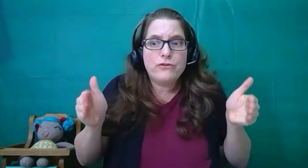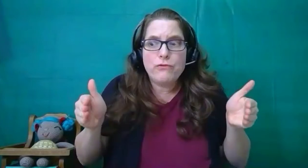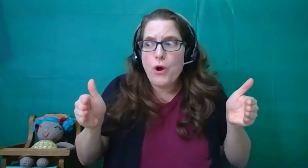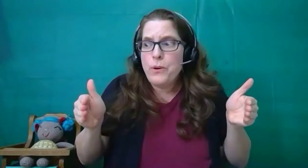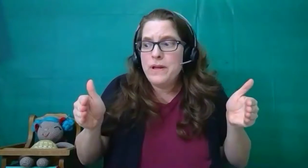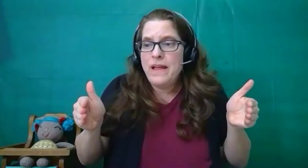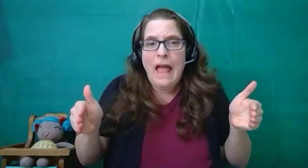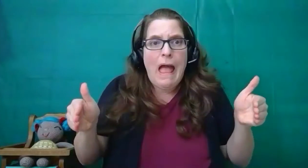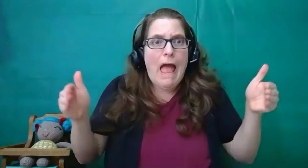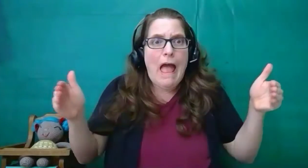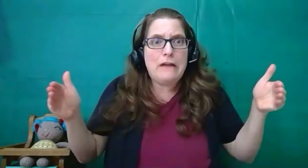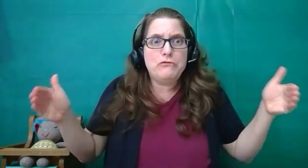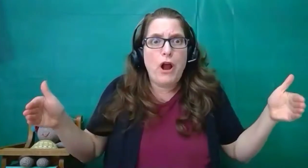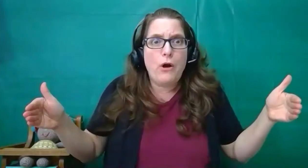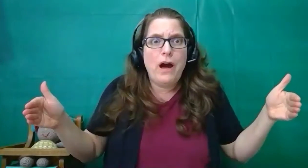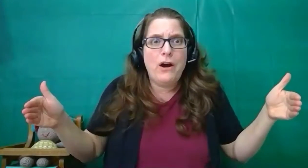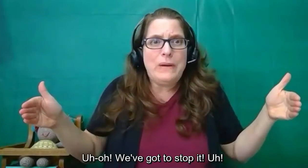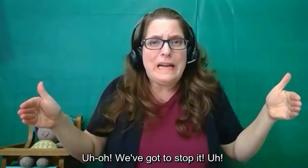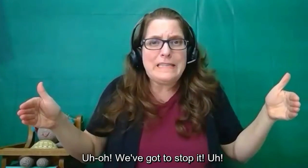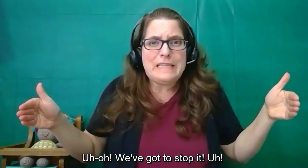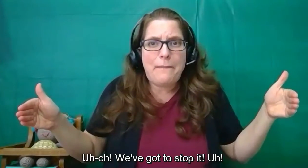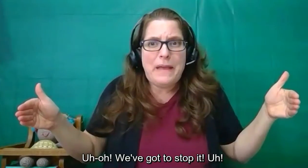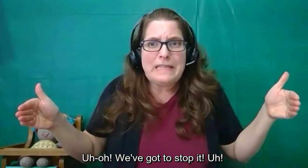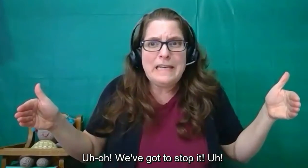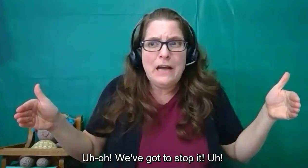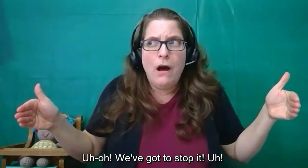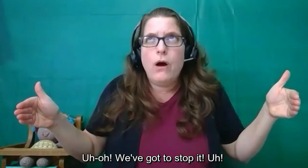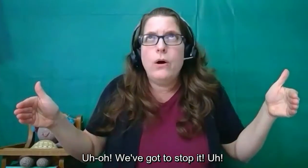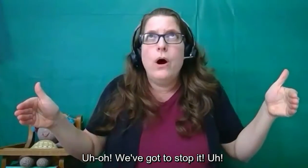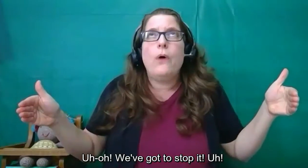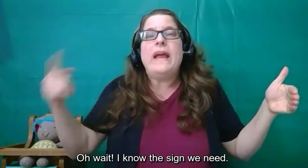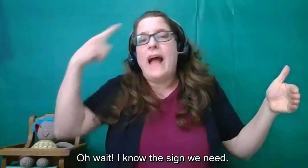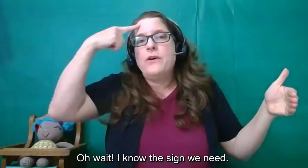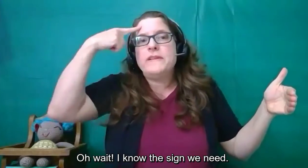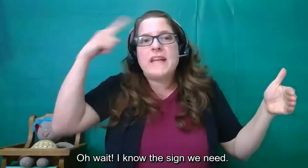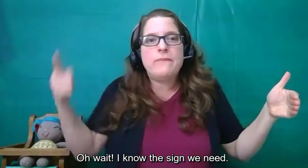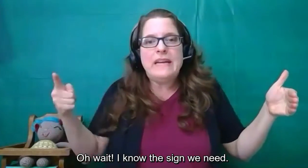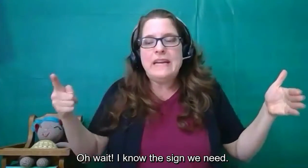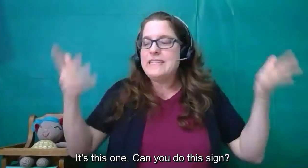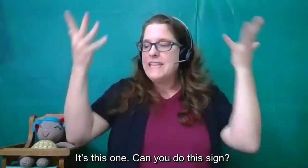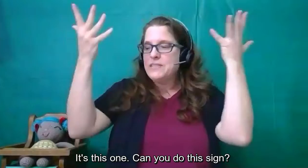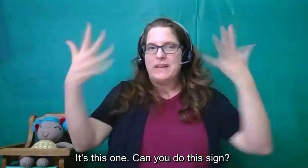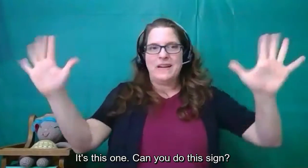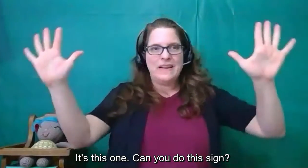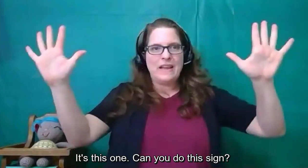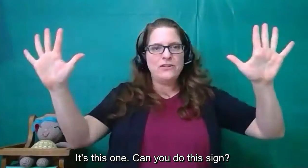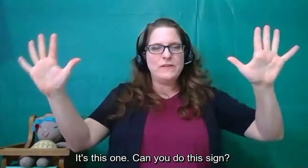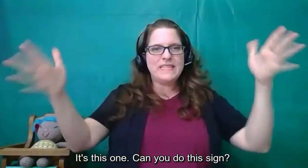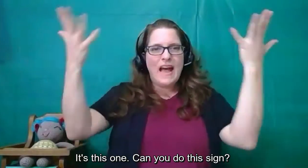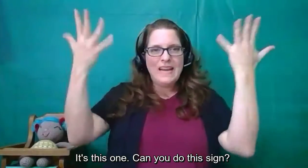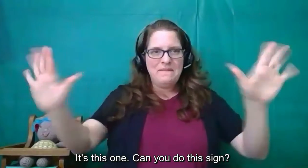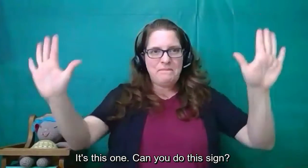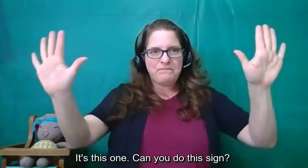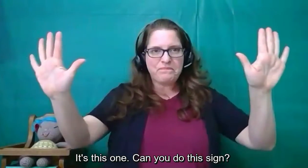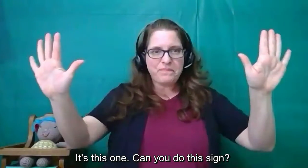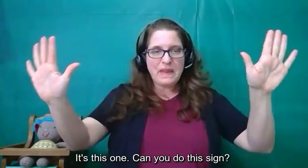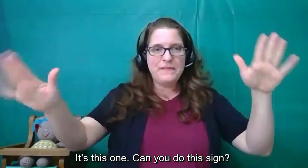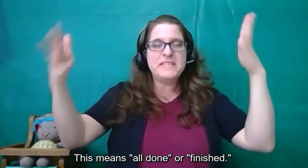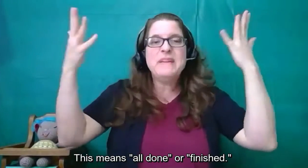grow and grow. Uh-oh, we got to stop it. Oh, wait, I know the sign we need. It's this one. Can you do this sign? This means